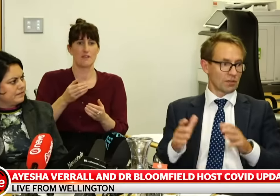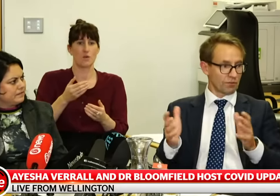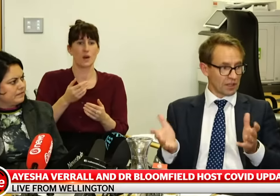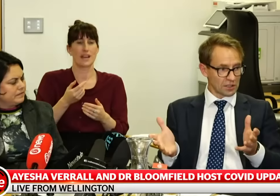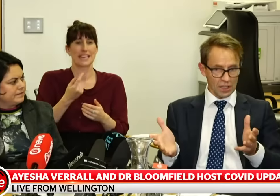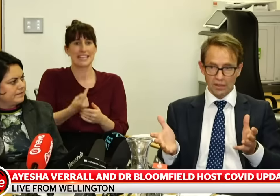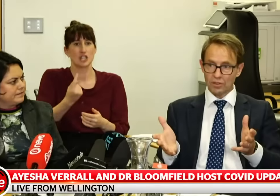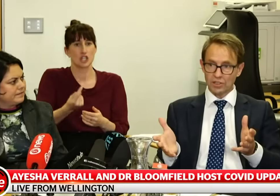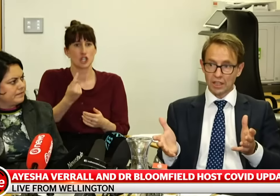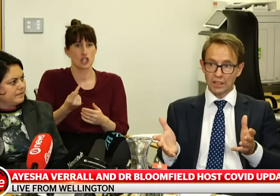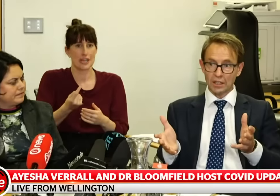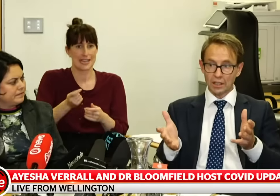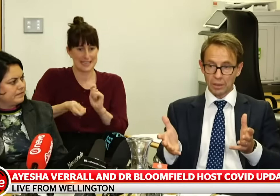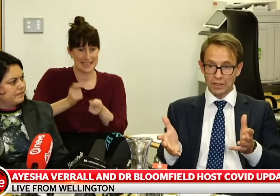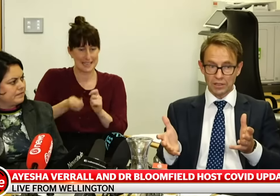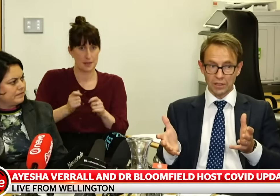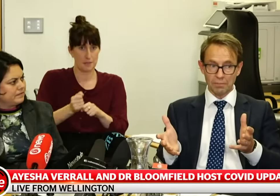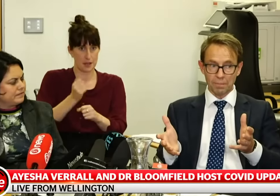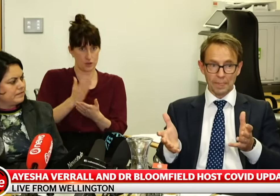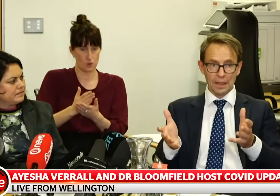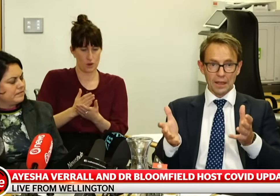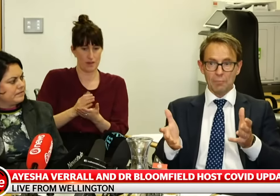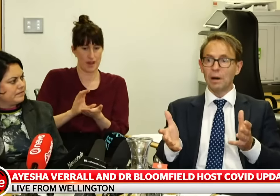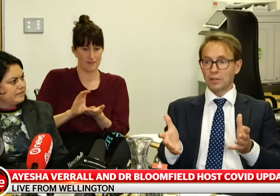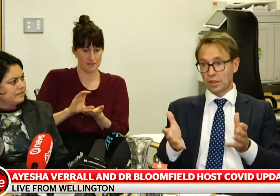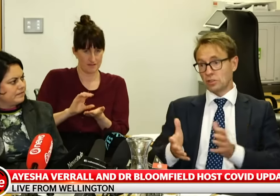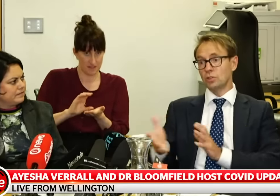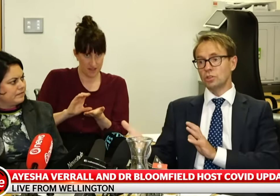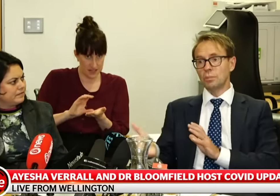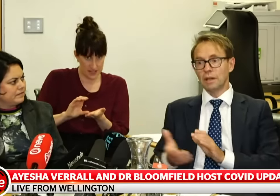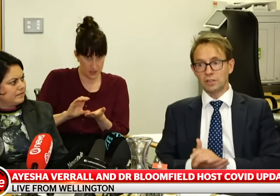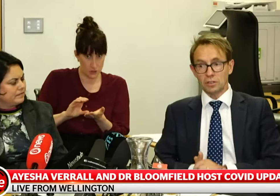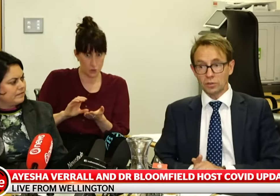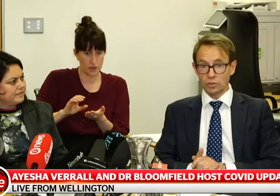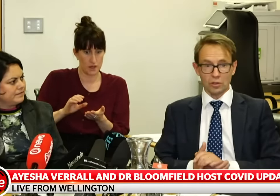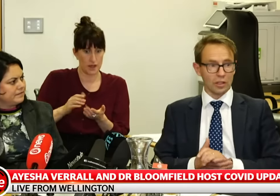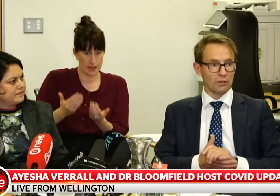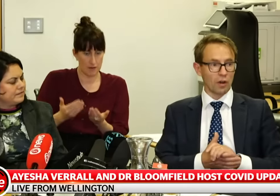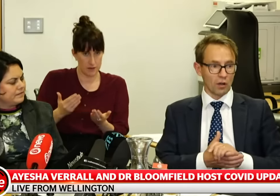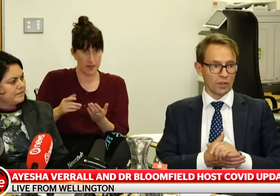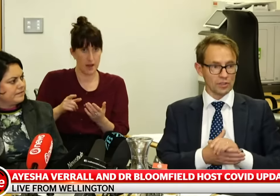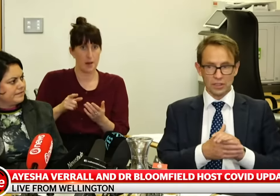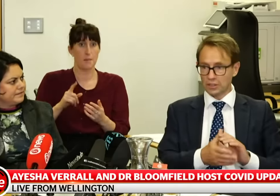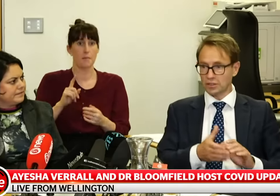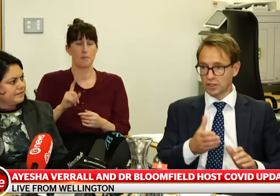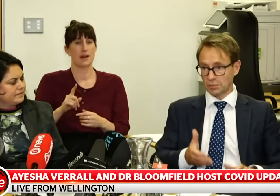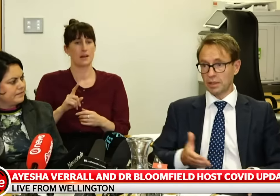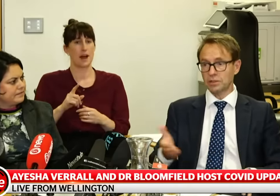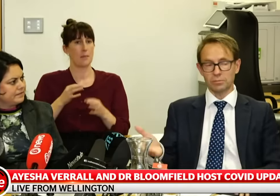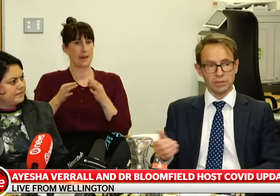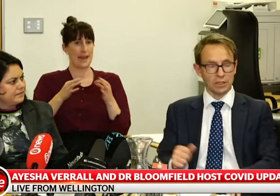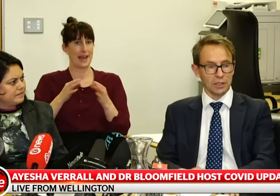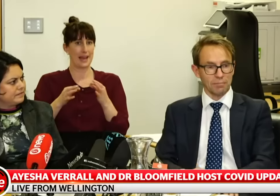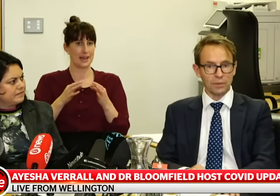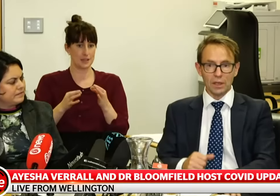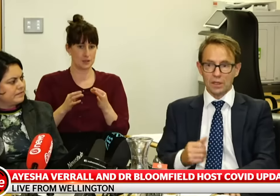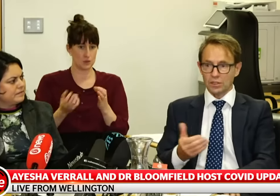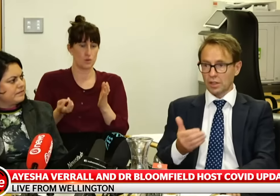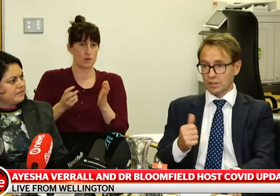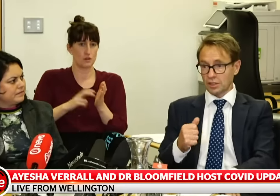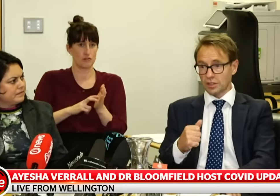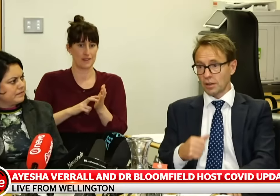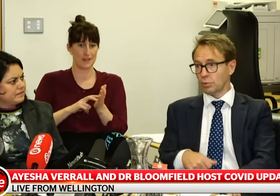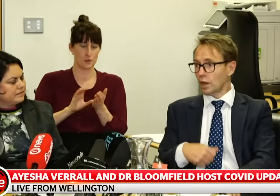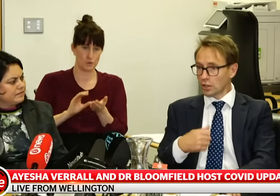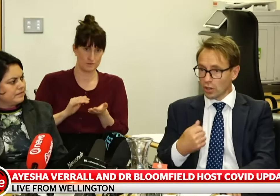make sure they're funded to have the standing capacity, but that surge capacity is also there over this next 6 months in particular.